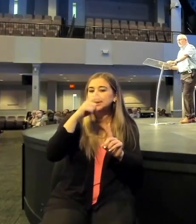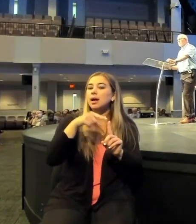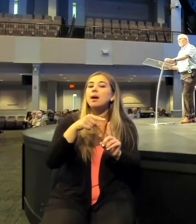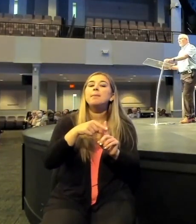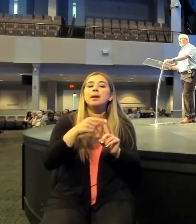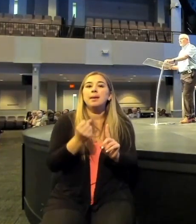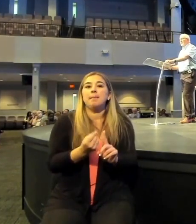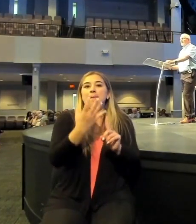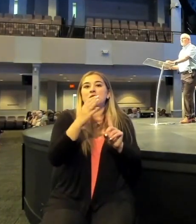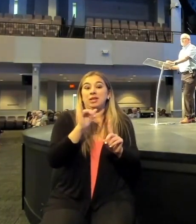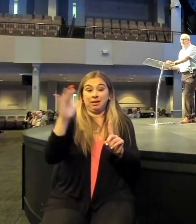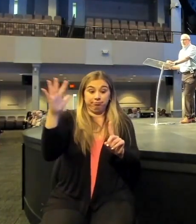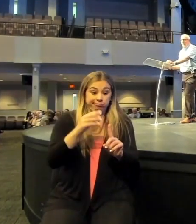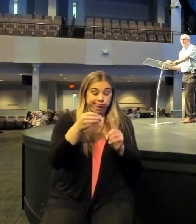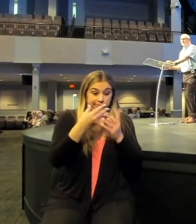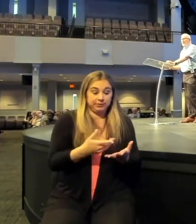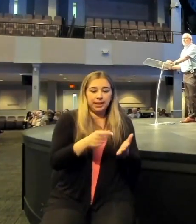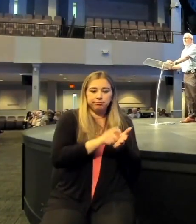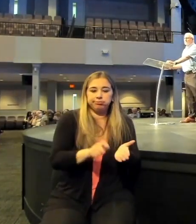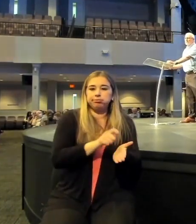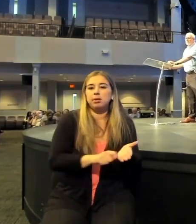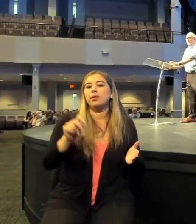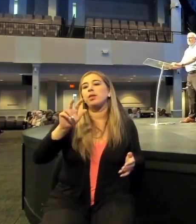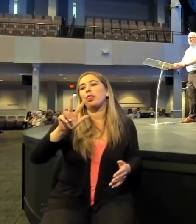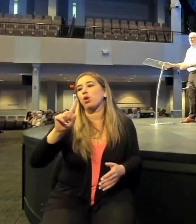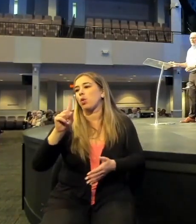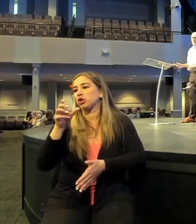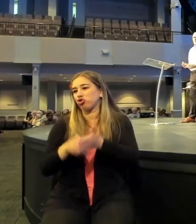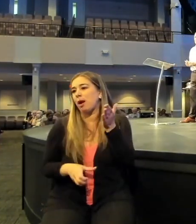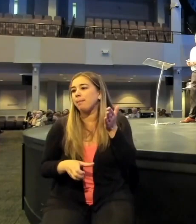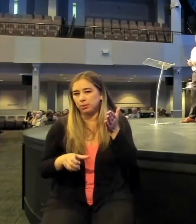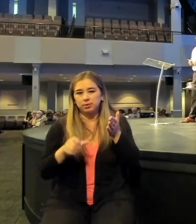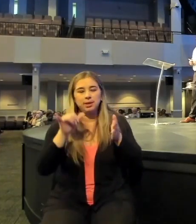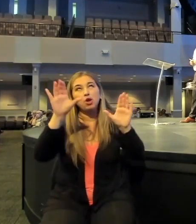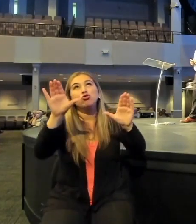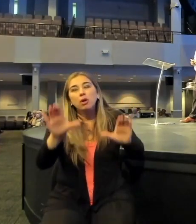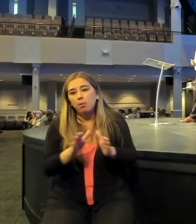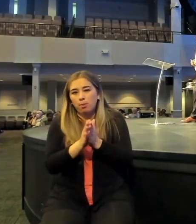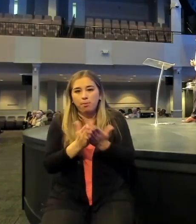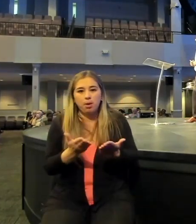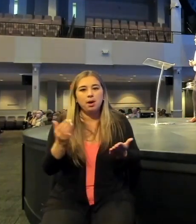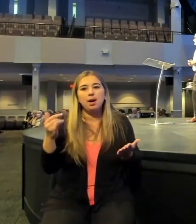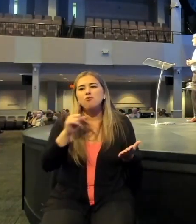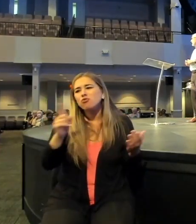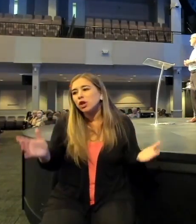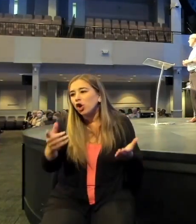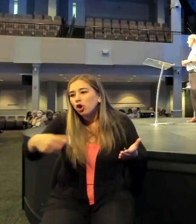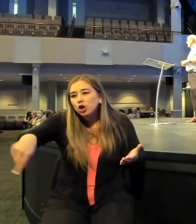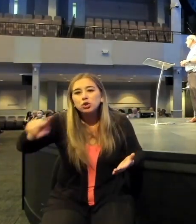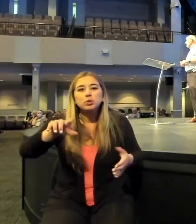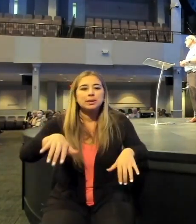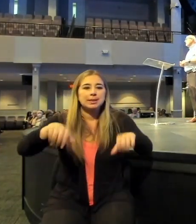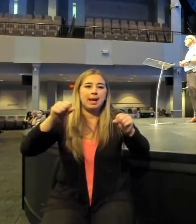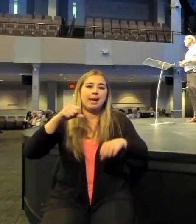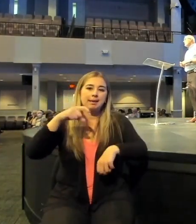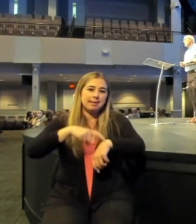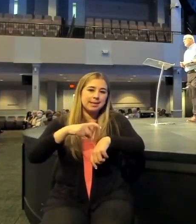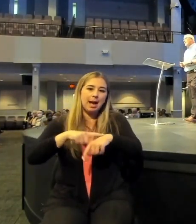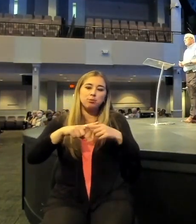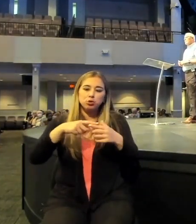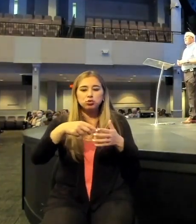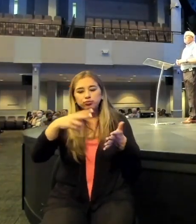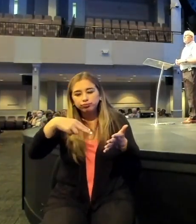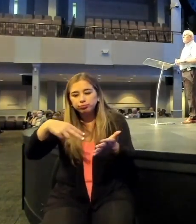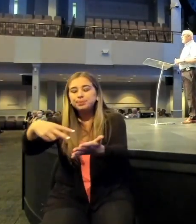that wisdom is recorded in the 31 chapters of this incredible book that we're really encouraging you to take time and read through